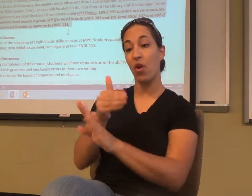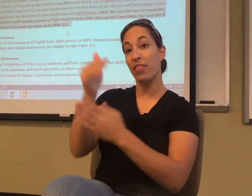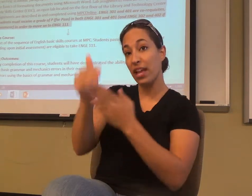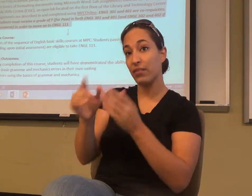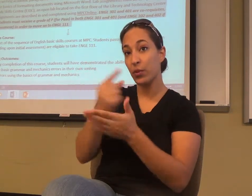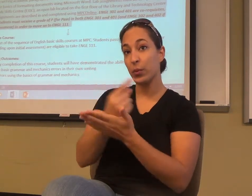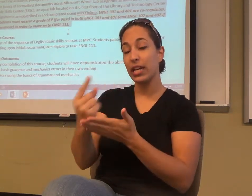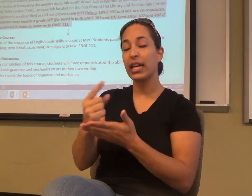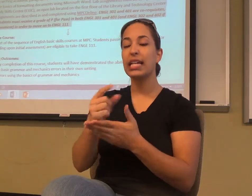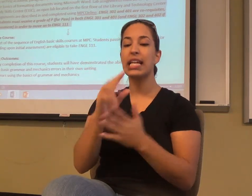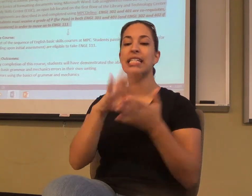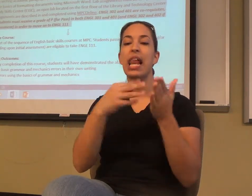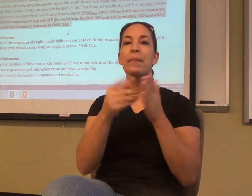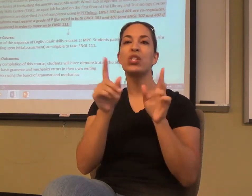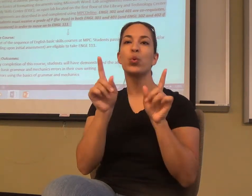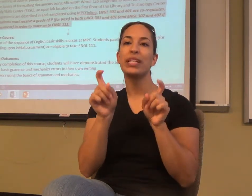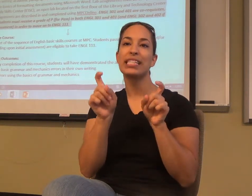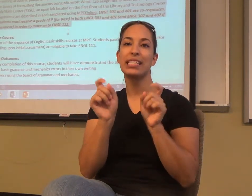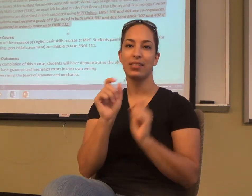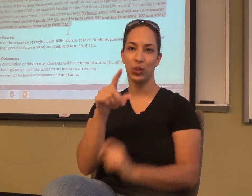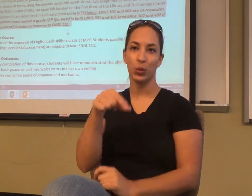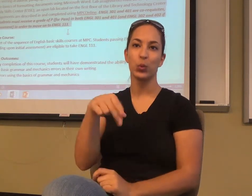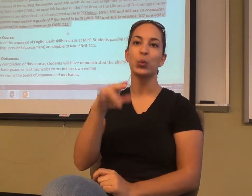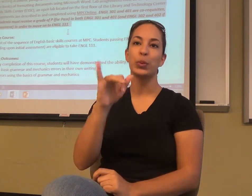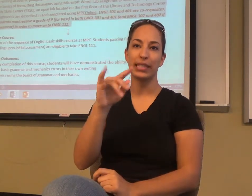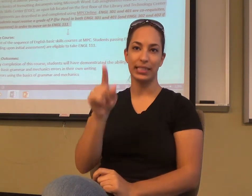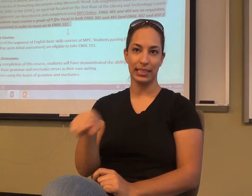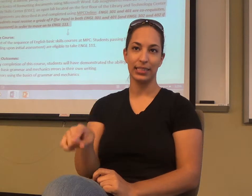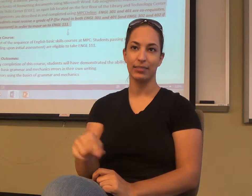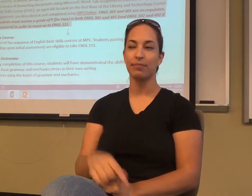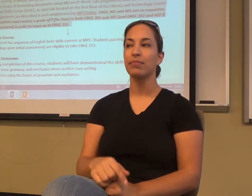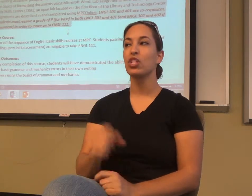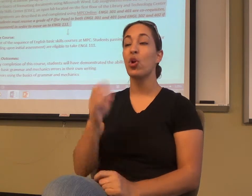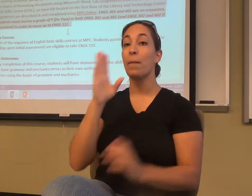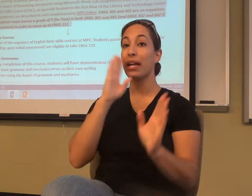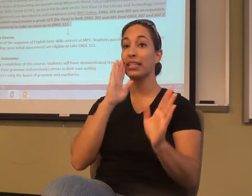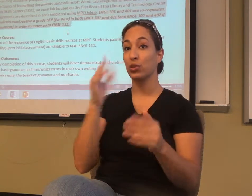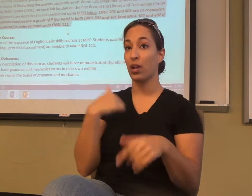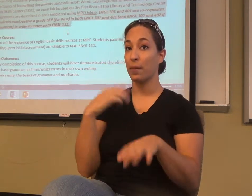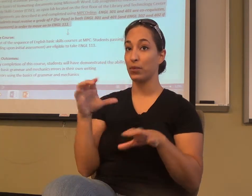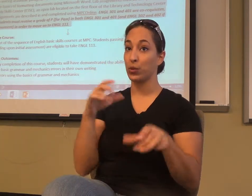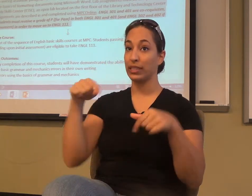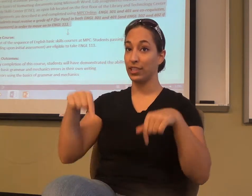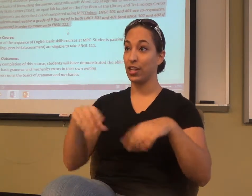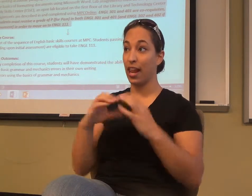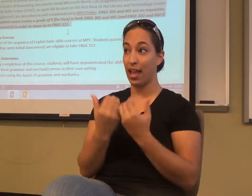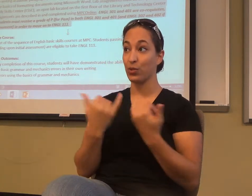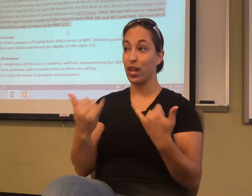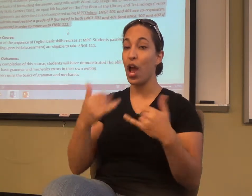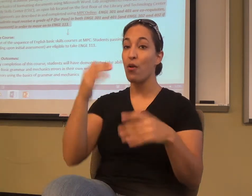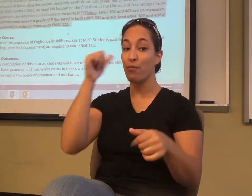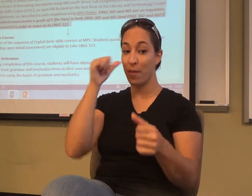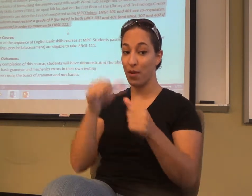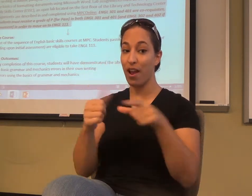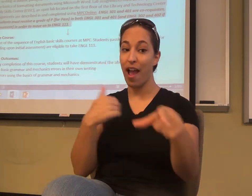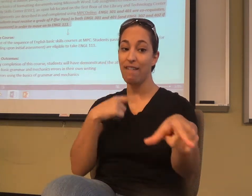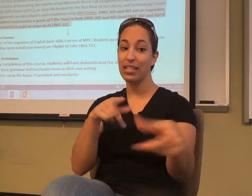quiz. So pay attention to what I'm going over here in class today and know that you've got that syllabus in front of you as you're taking the